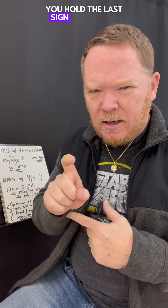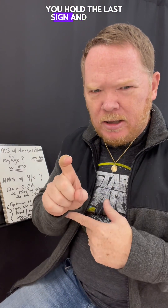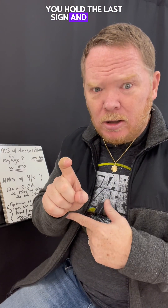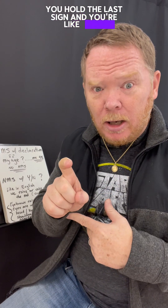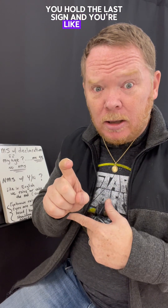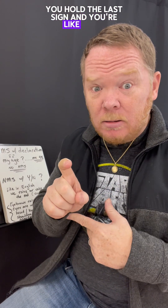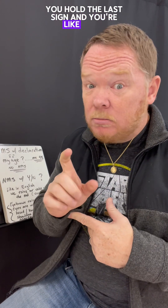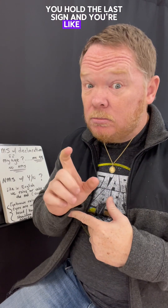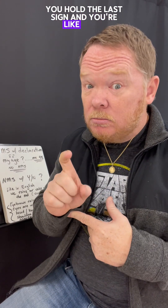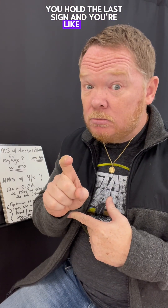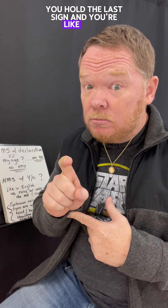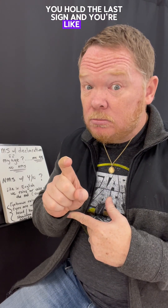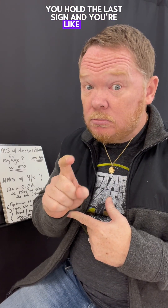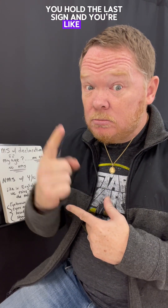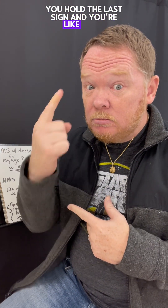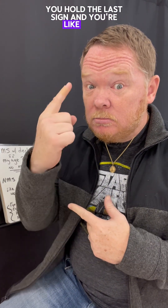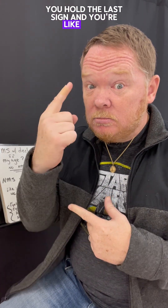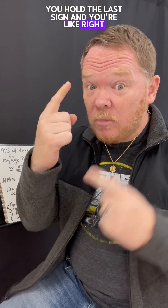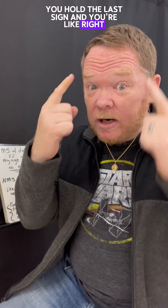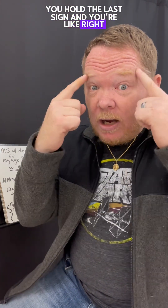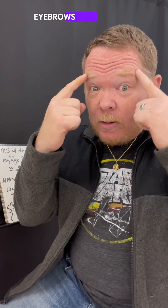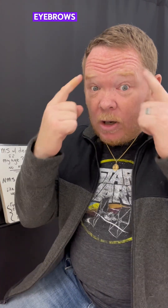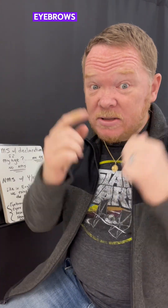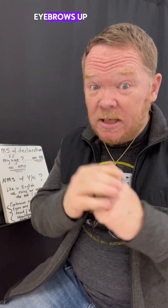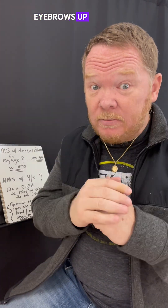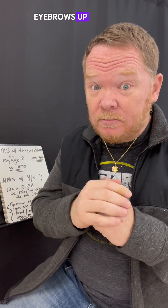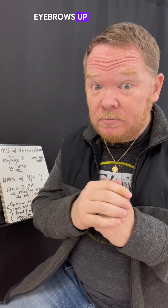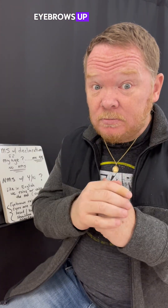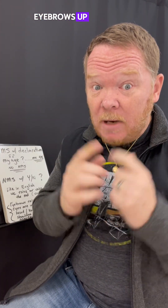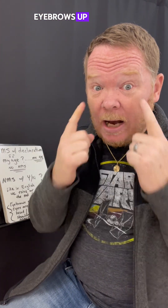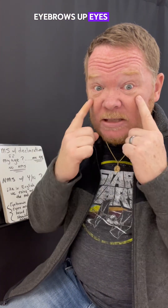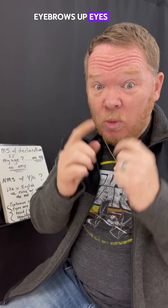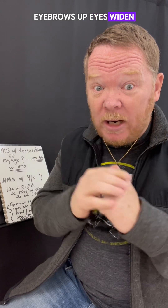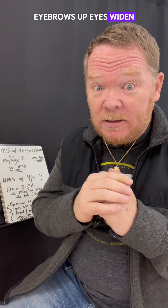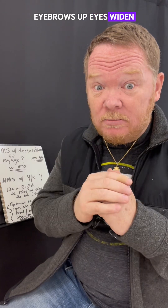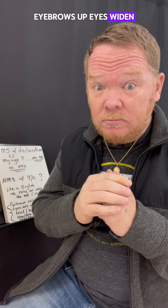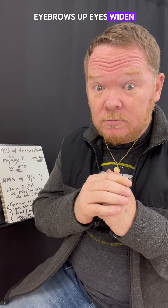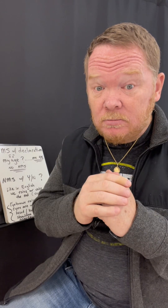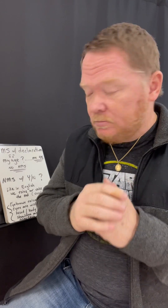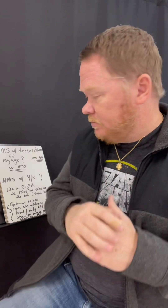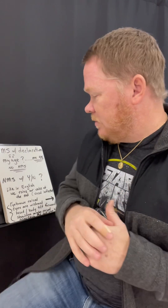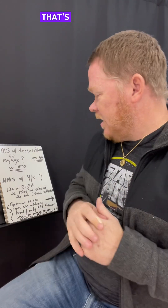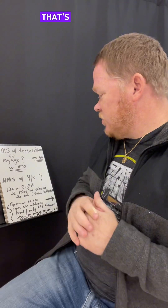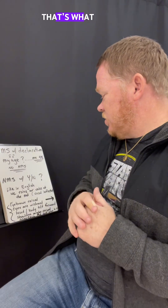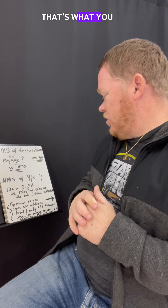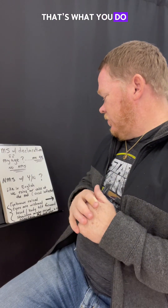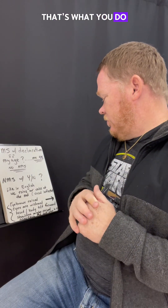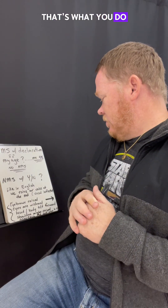you're like, right? Eyebrows up, eyes widen. That's what you do.